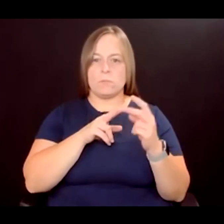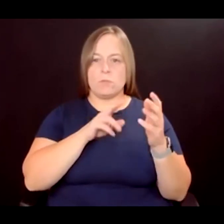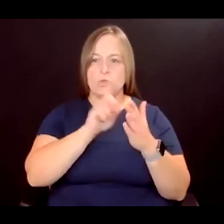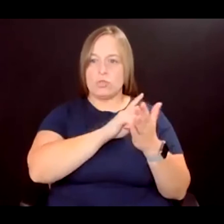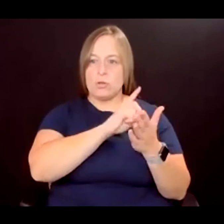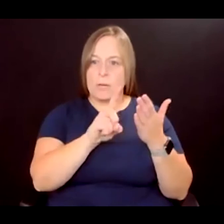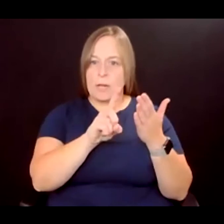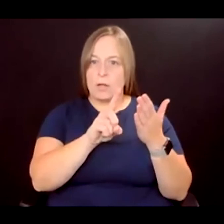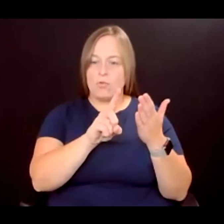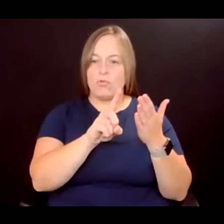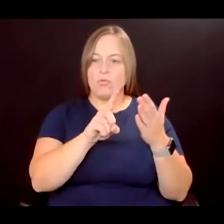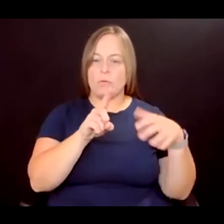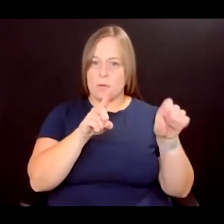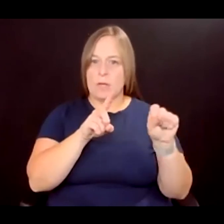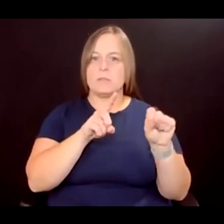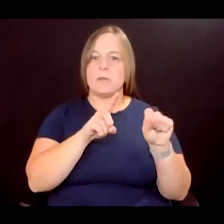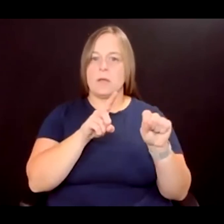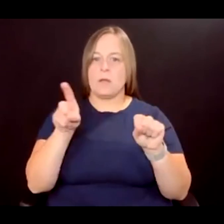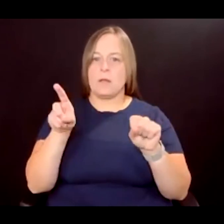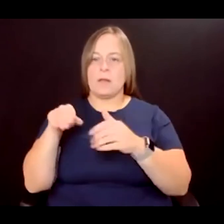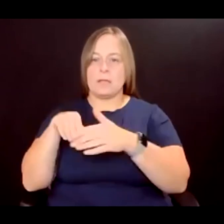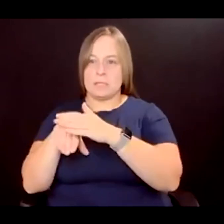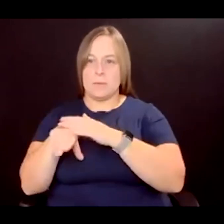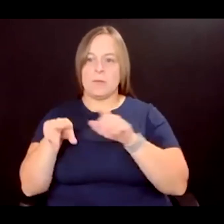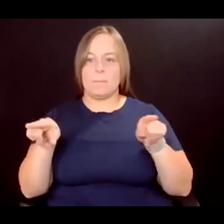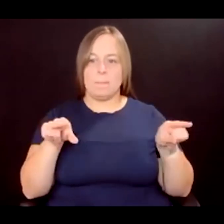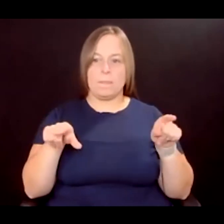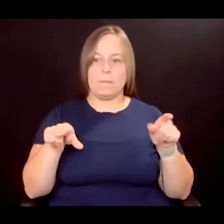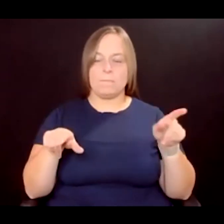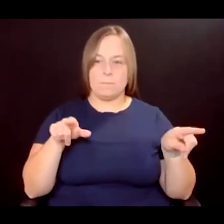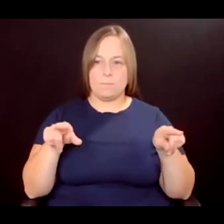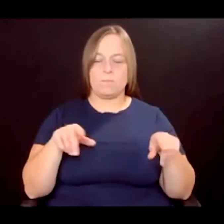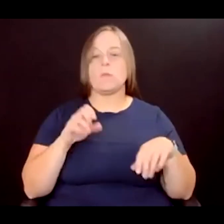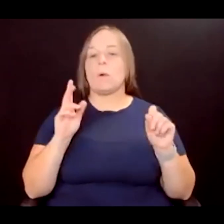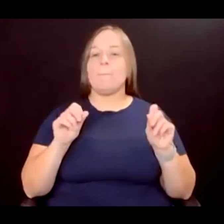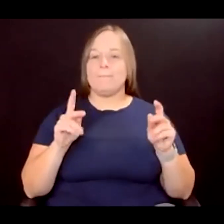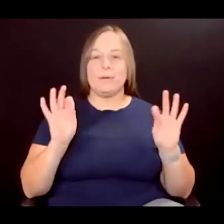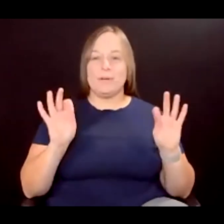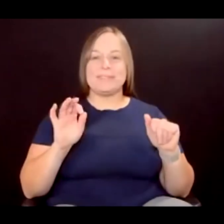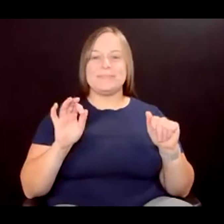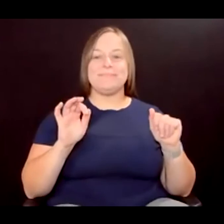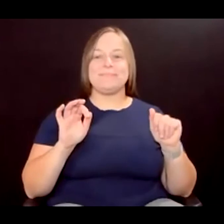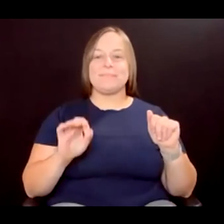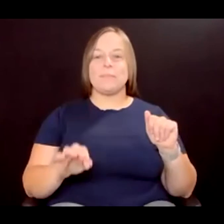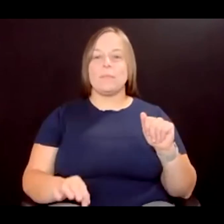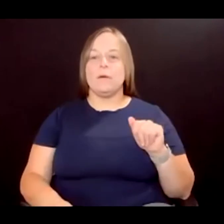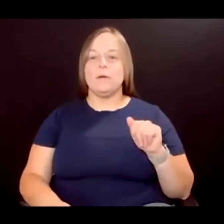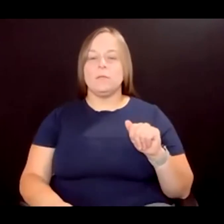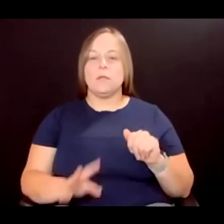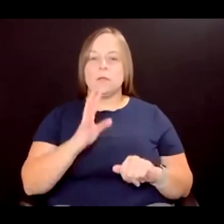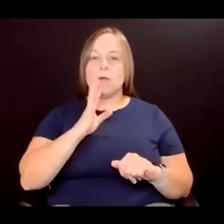in response to persons with disabilities who are in the LGBTQ community.